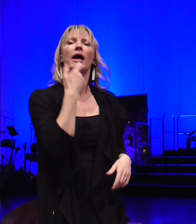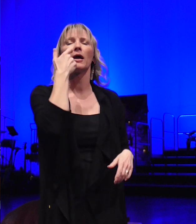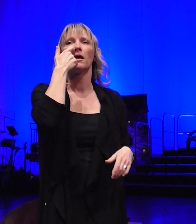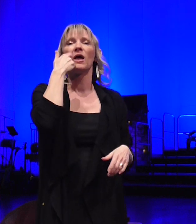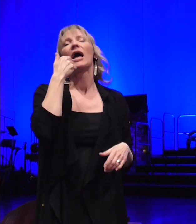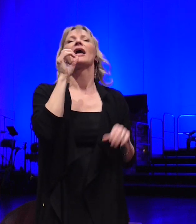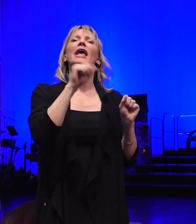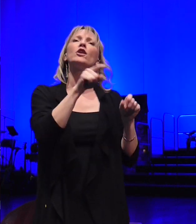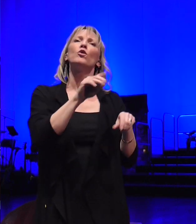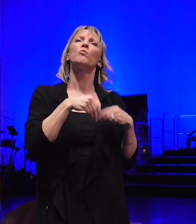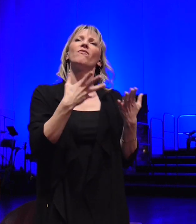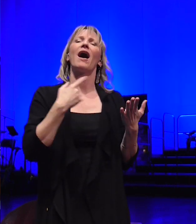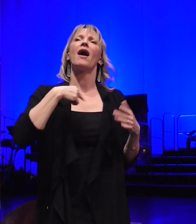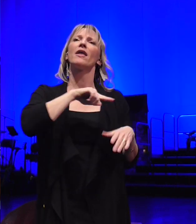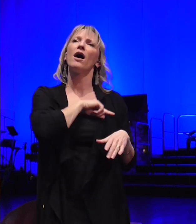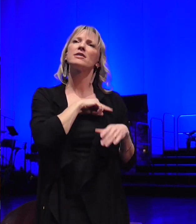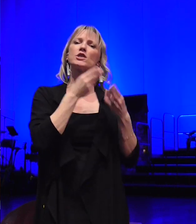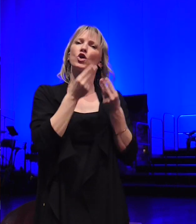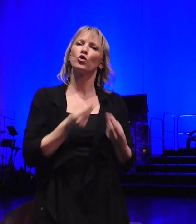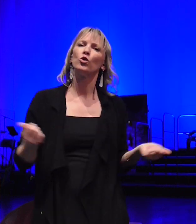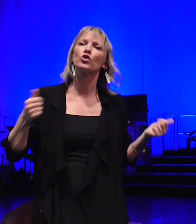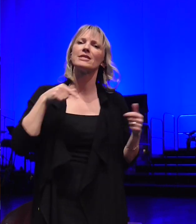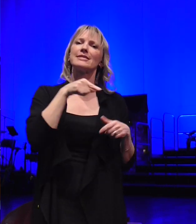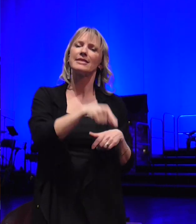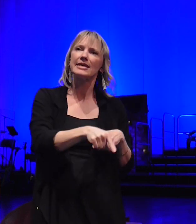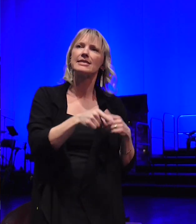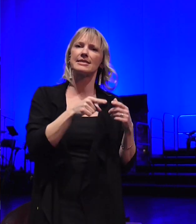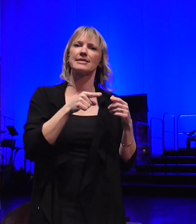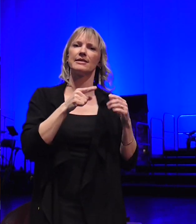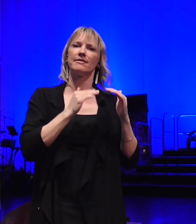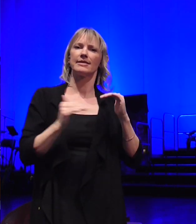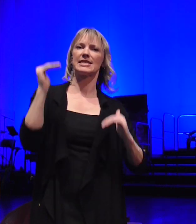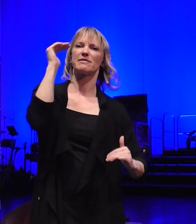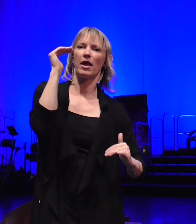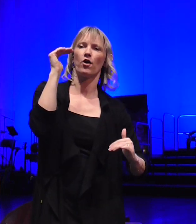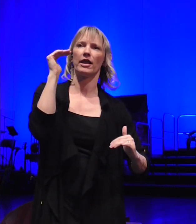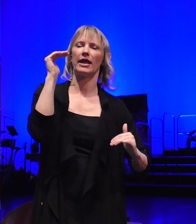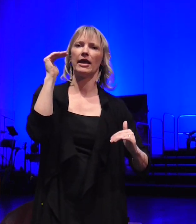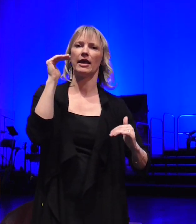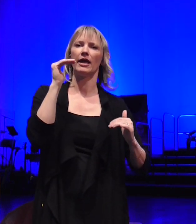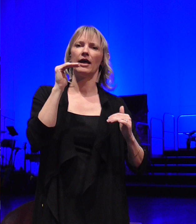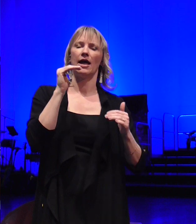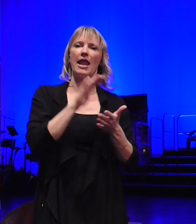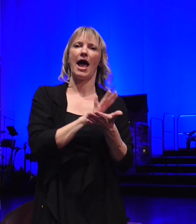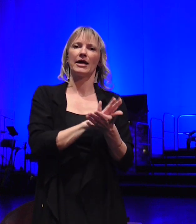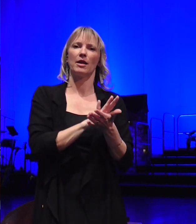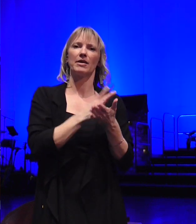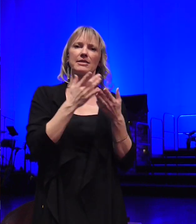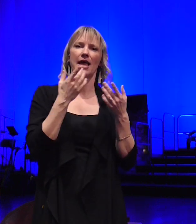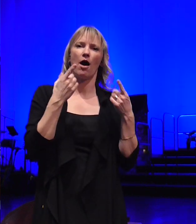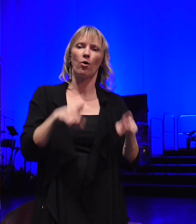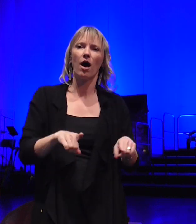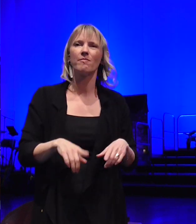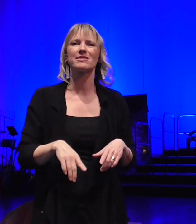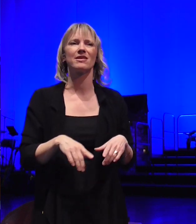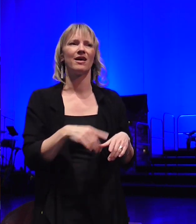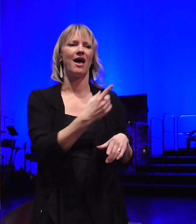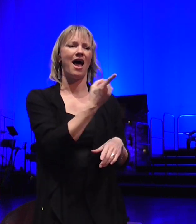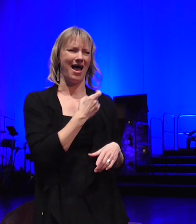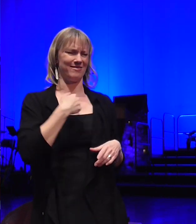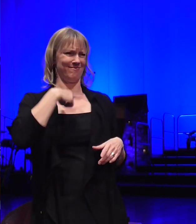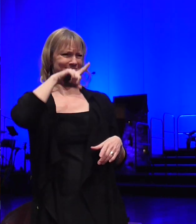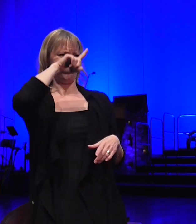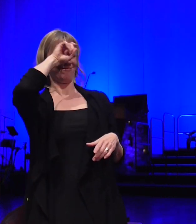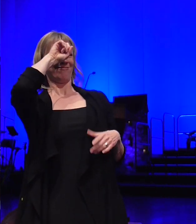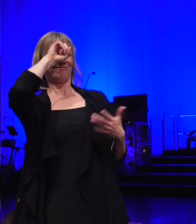some solutions to these racial disparities in academic outcomes?" And Ginwright shares, "The question puzzled me because